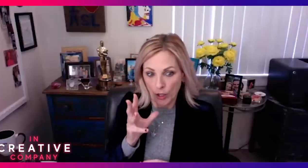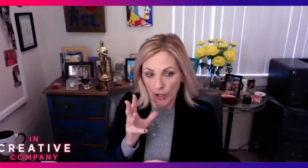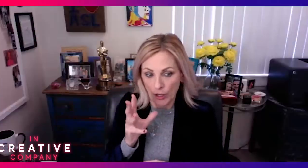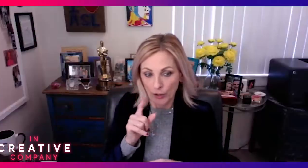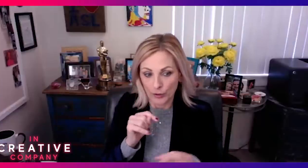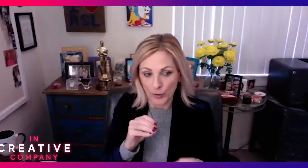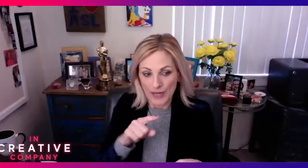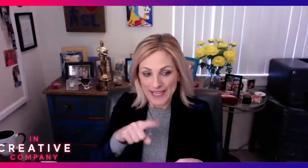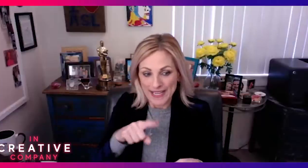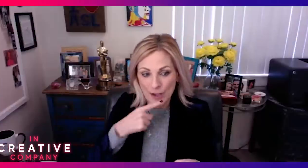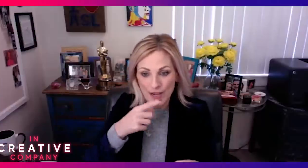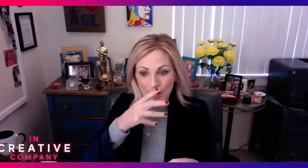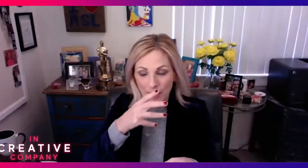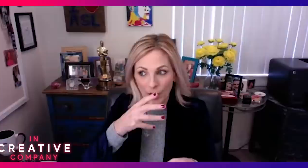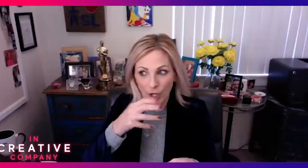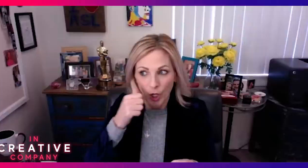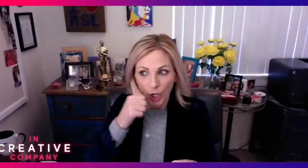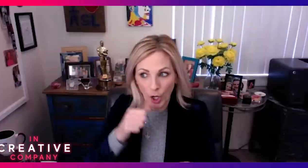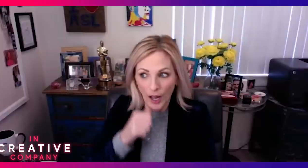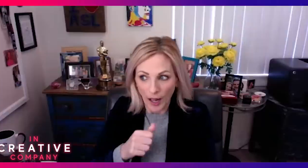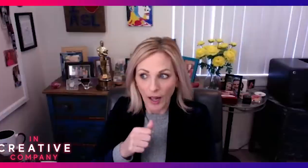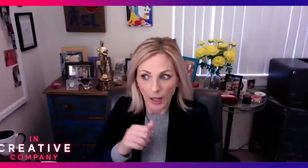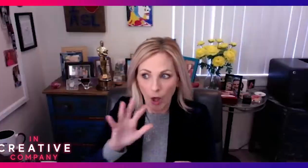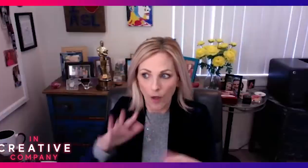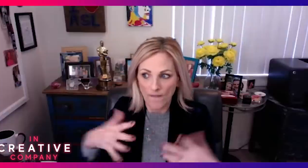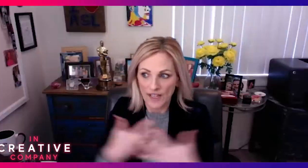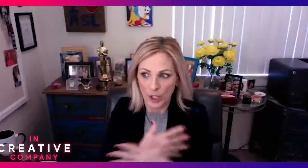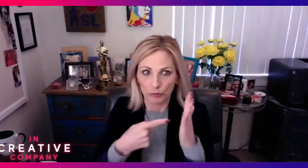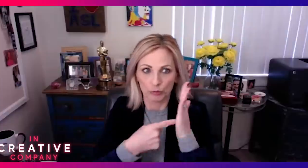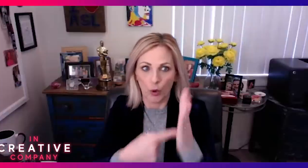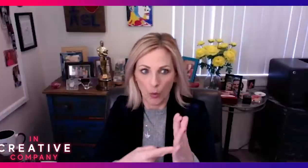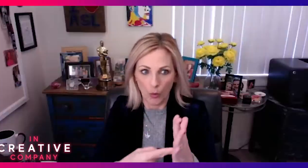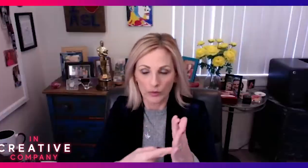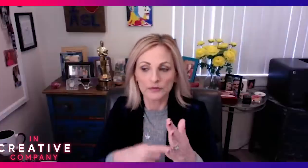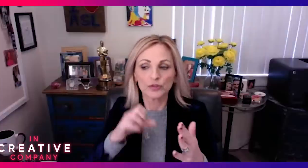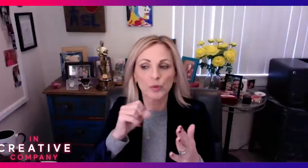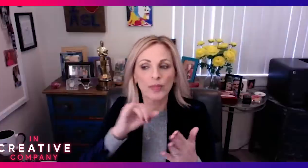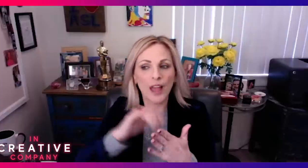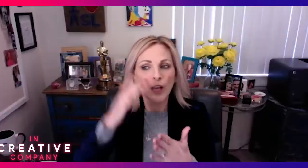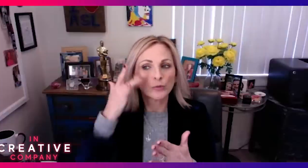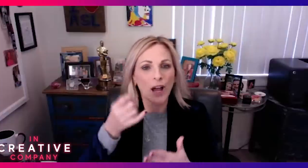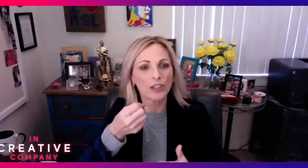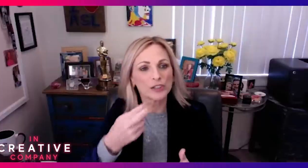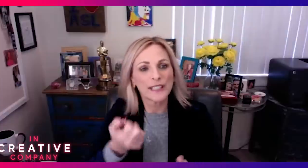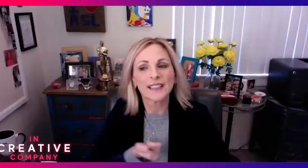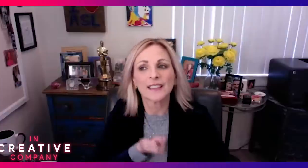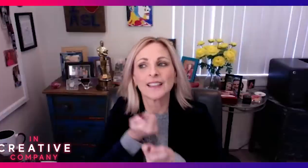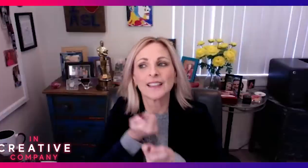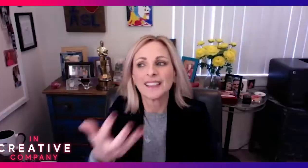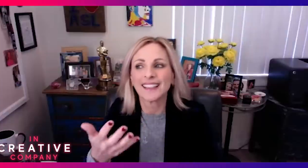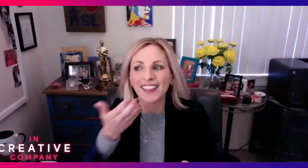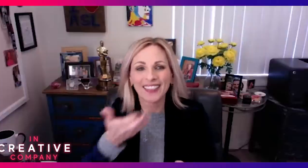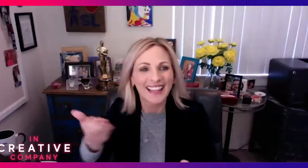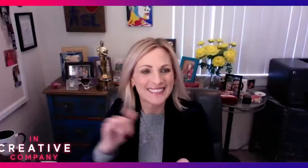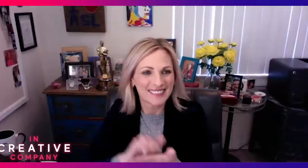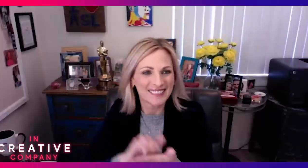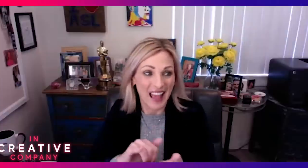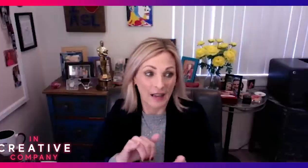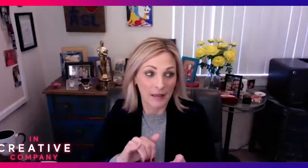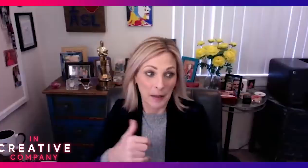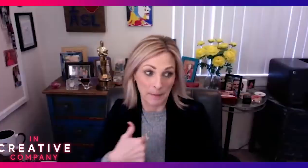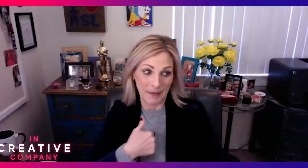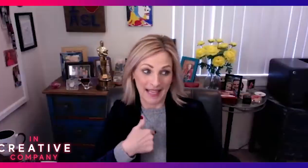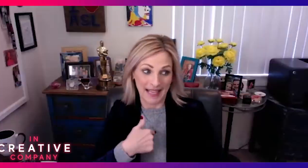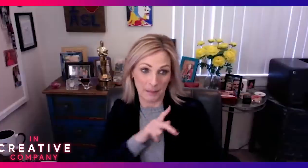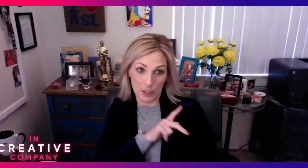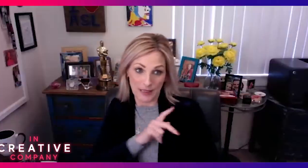She's expressing a fear of being criticized as a mother of a hearing daughter, to be able to show that she might be doing something